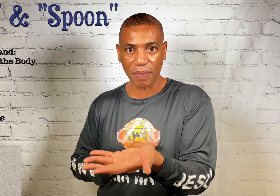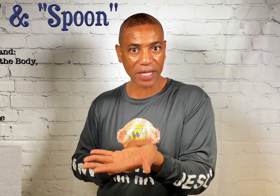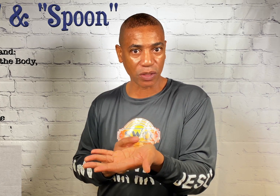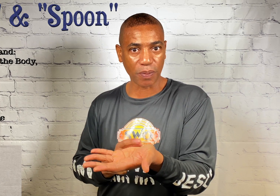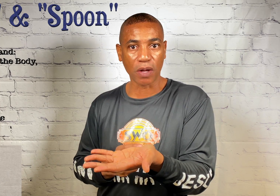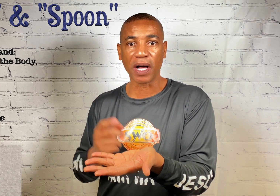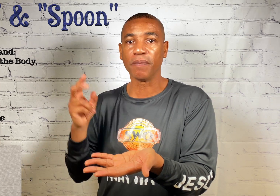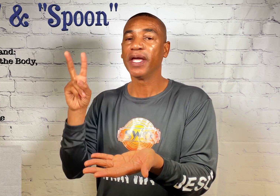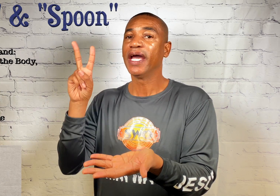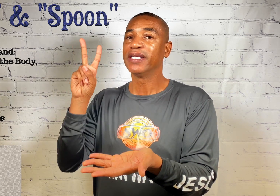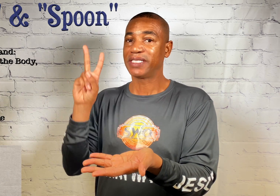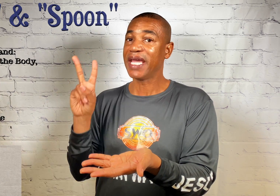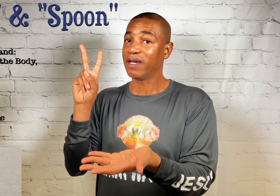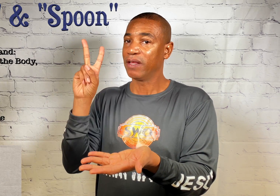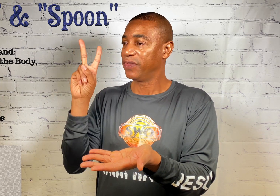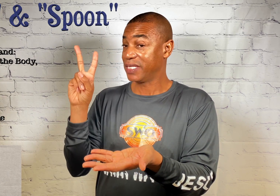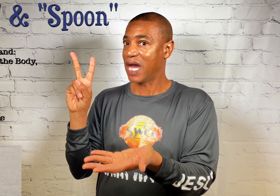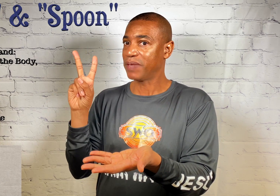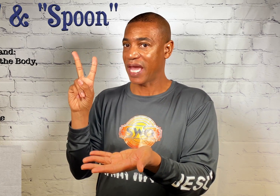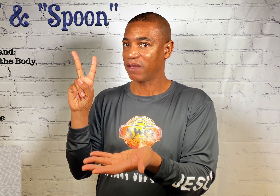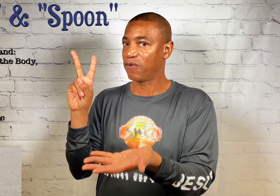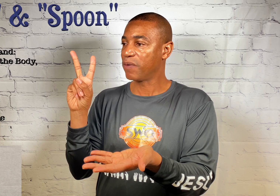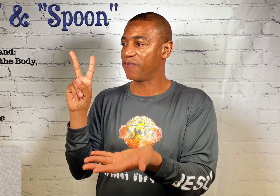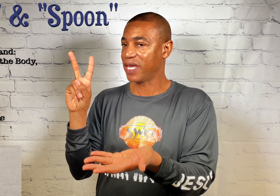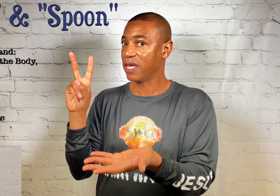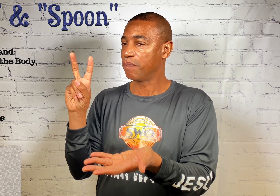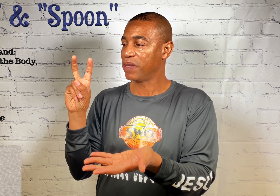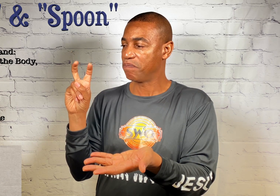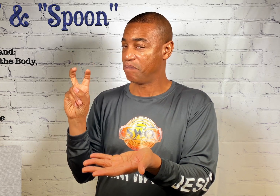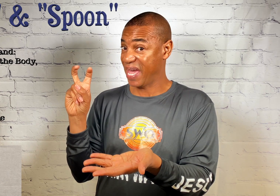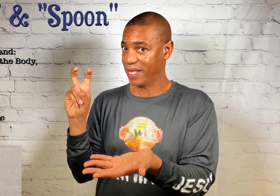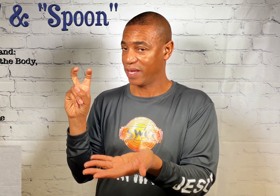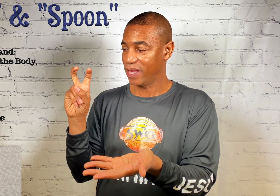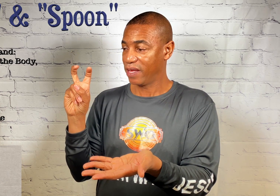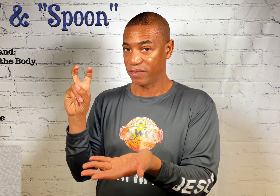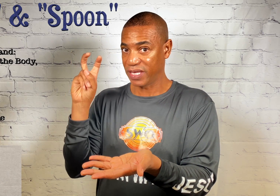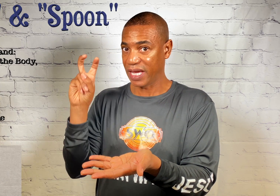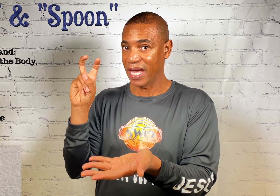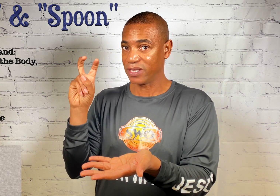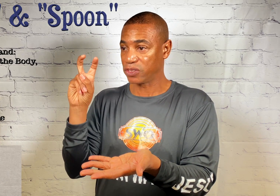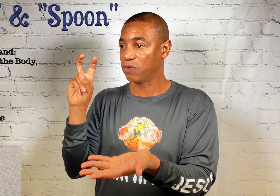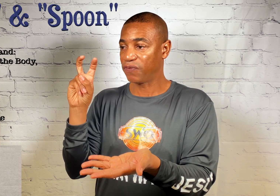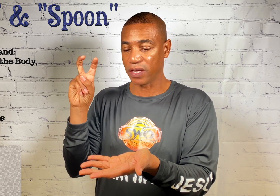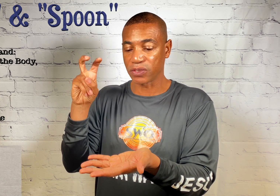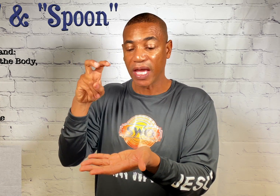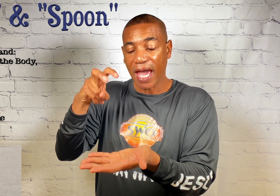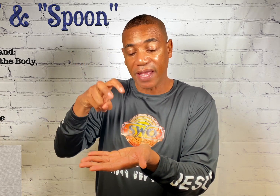body with the palm up. Take the dominant hand and form a V, but bend the two fingers, and they